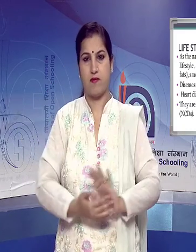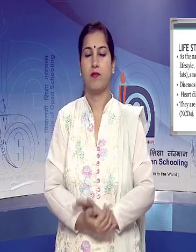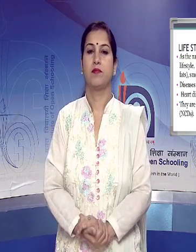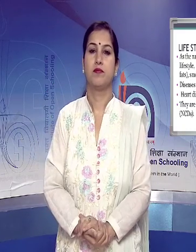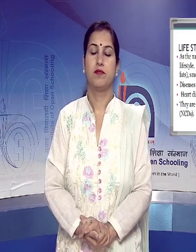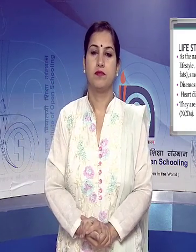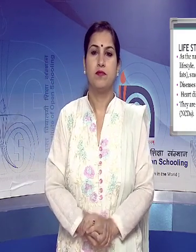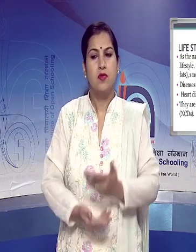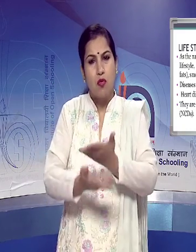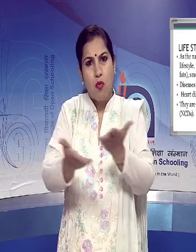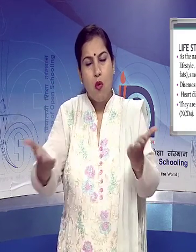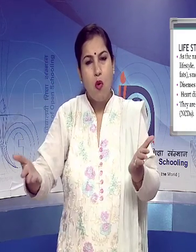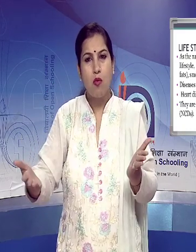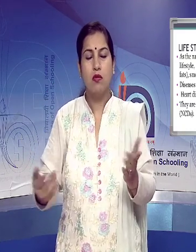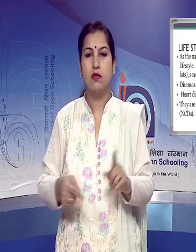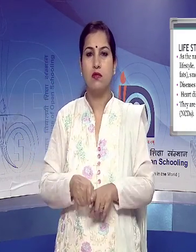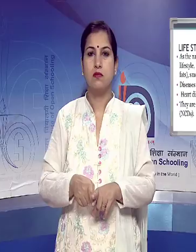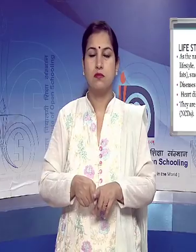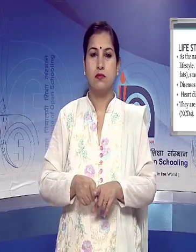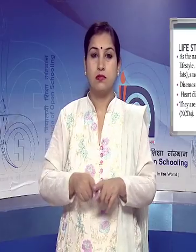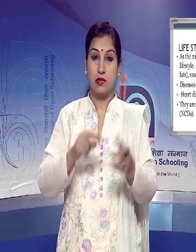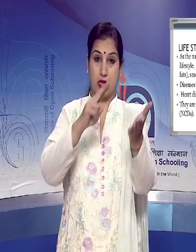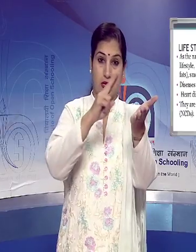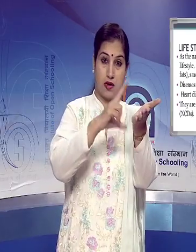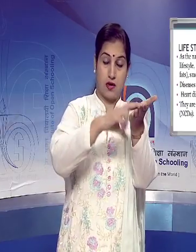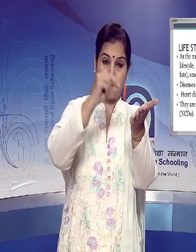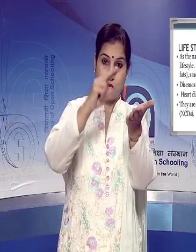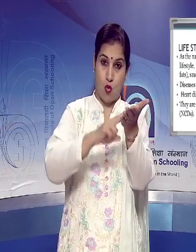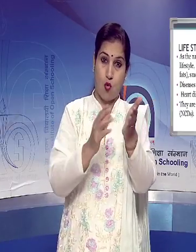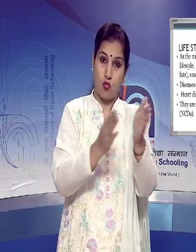They are also called non-communicable diseases.